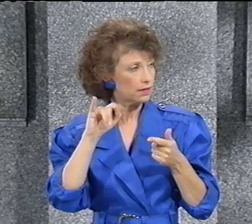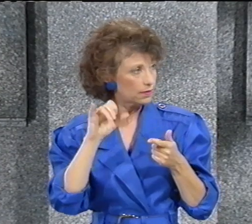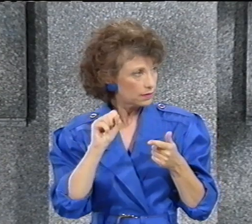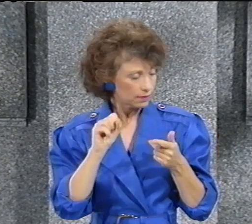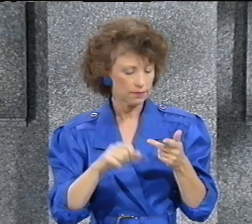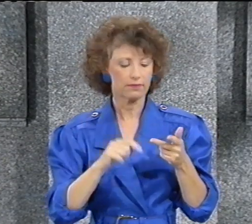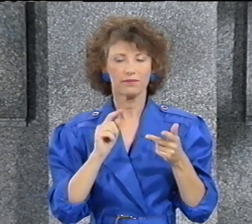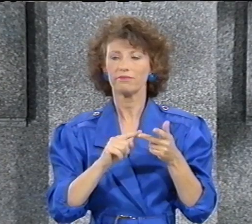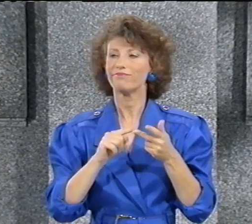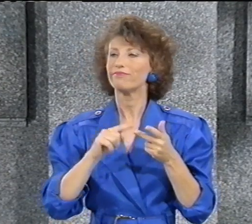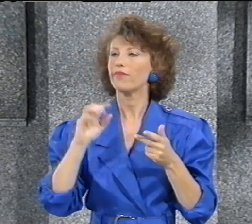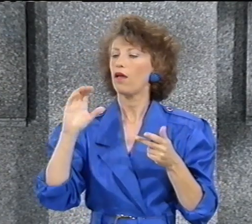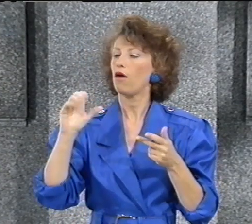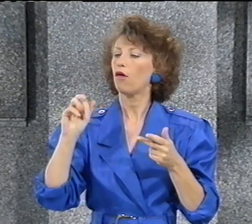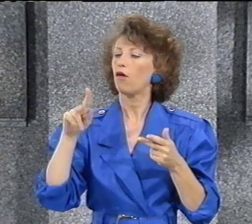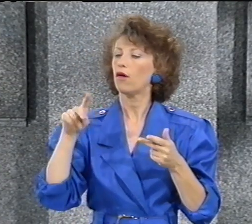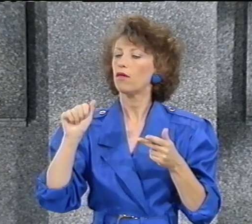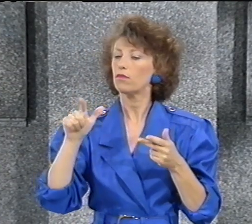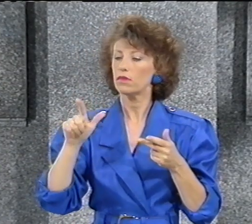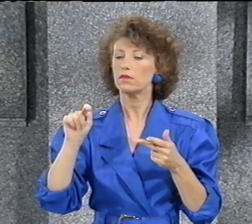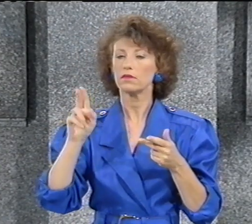and carpal tunnel syndrome.